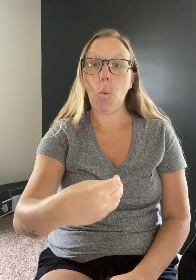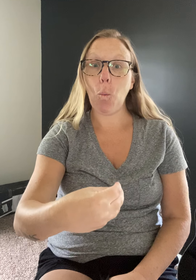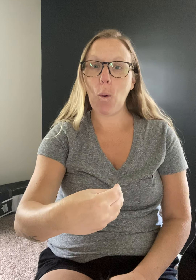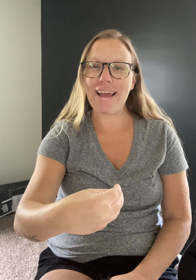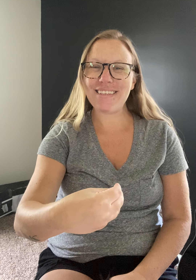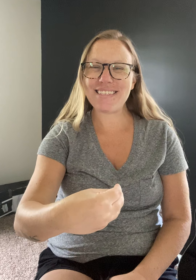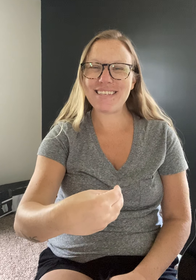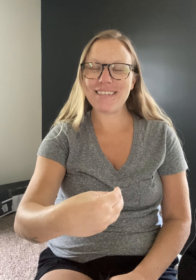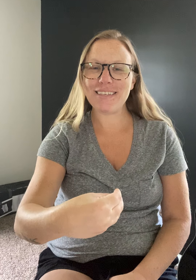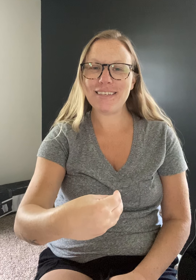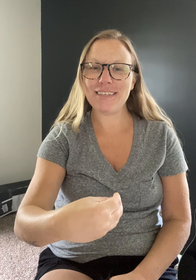white,